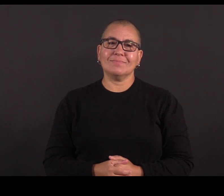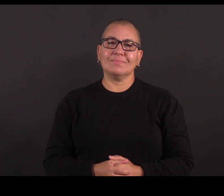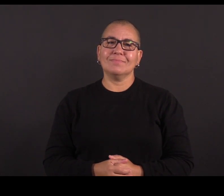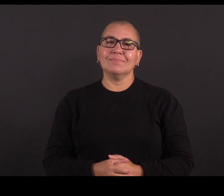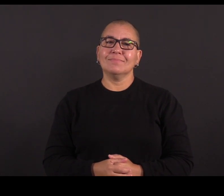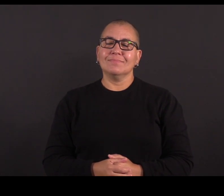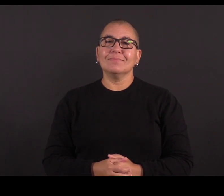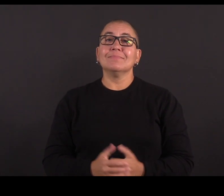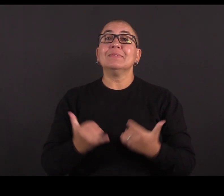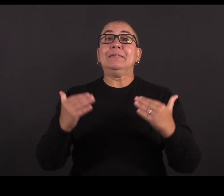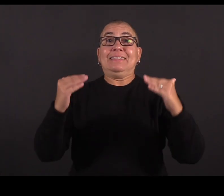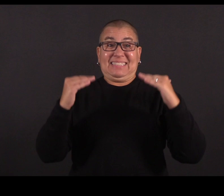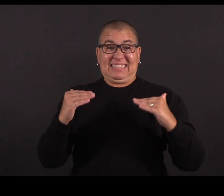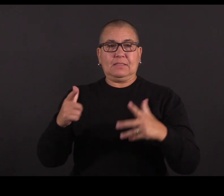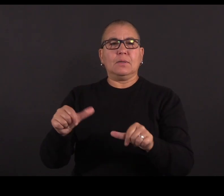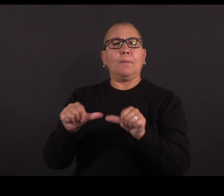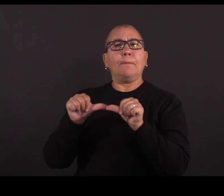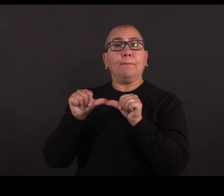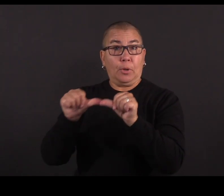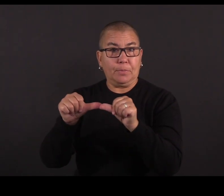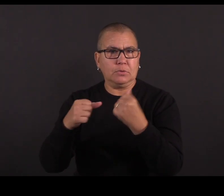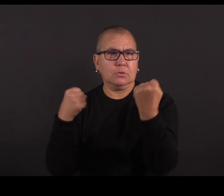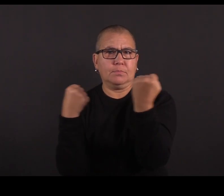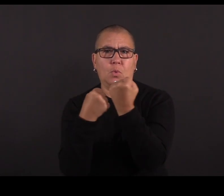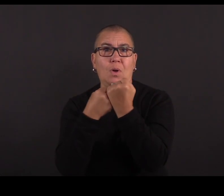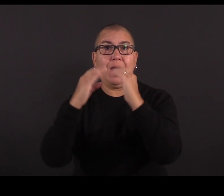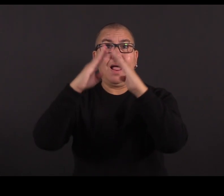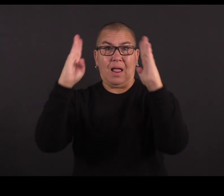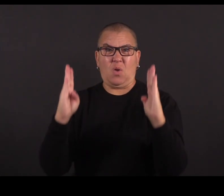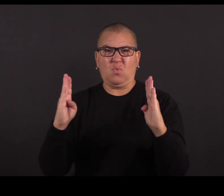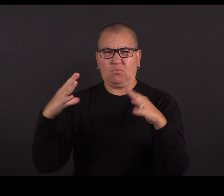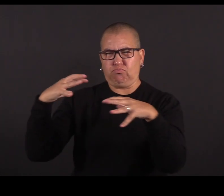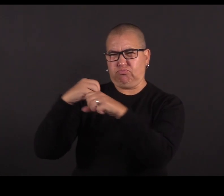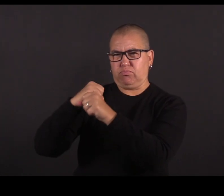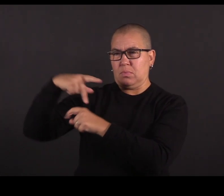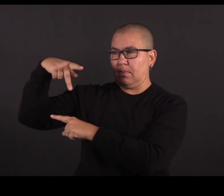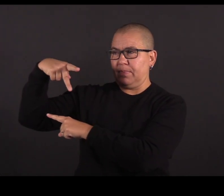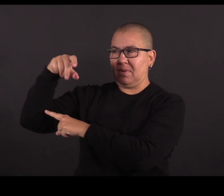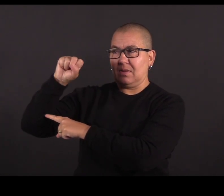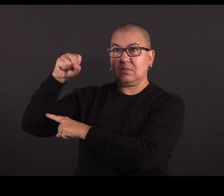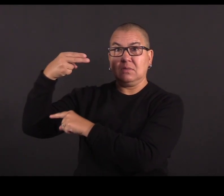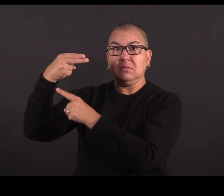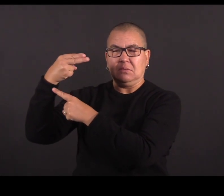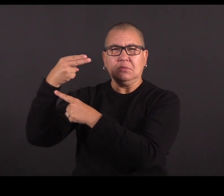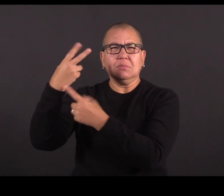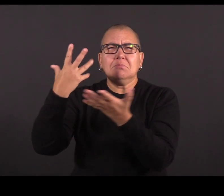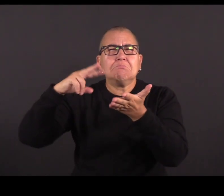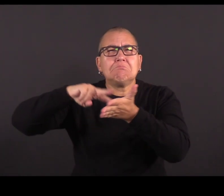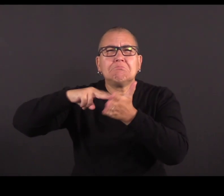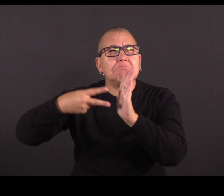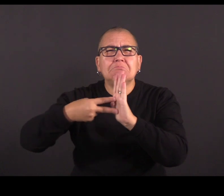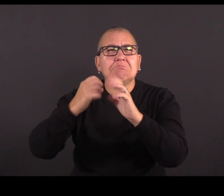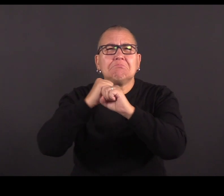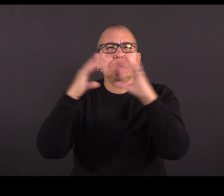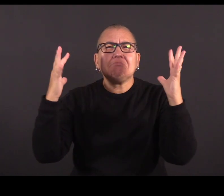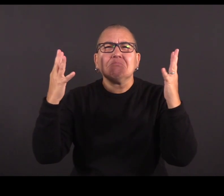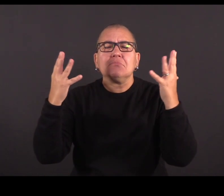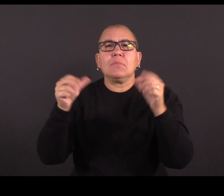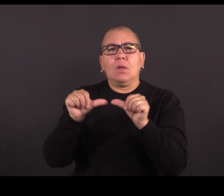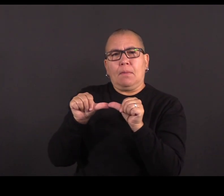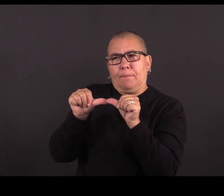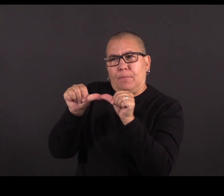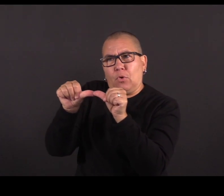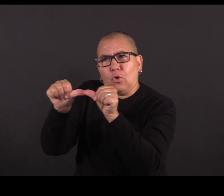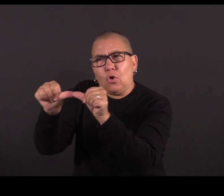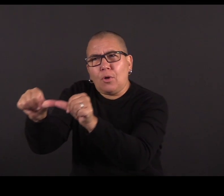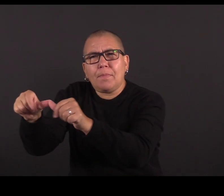Permanent supportive housing, or PSH, is permanent housing in which long-term leasing or rental housing assistance